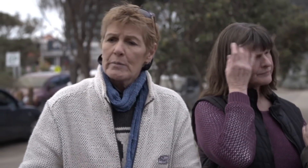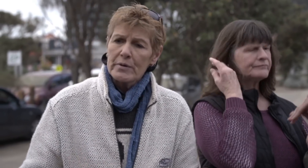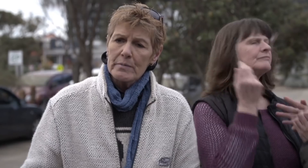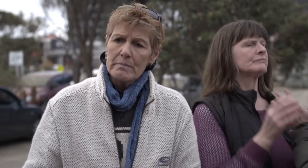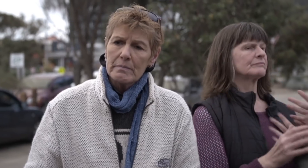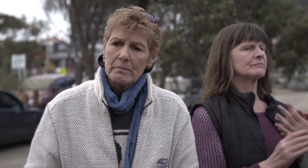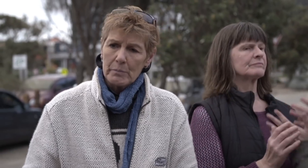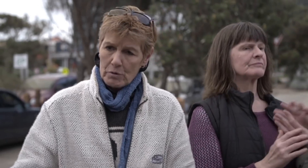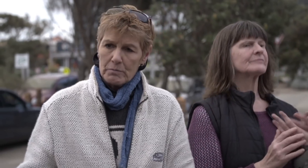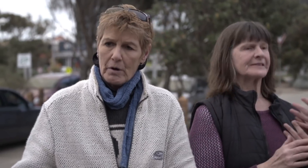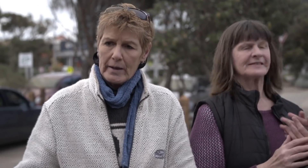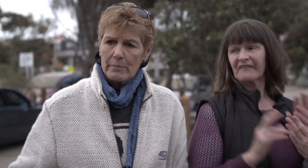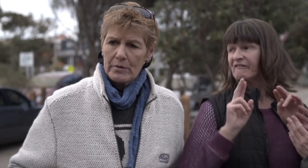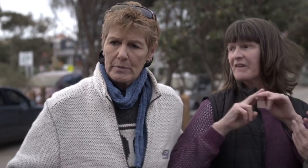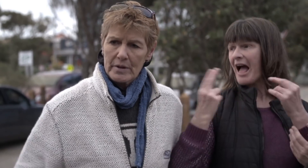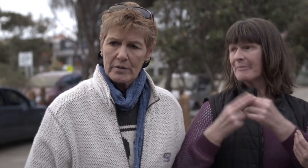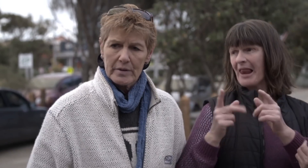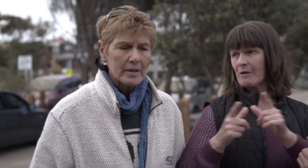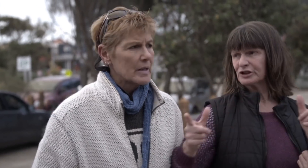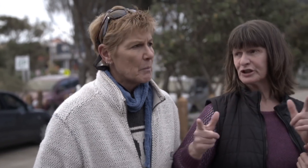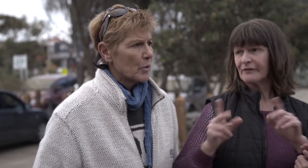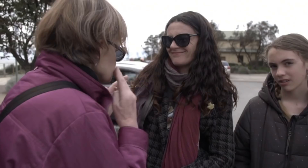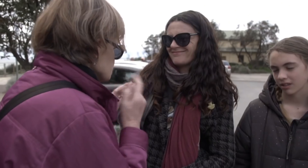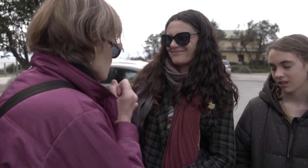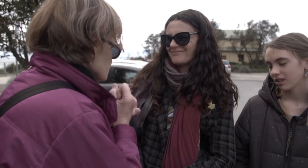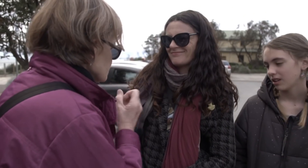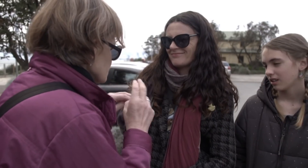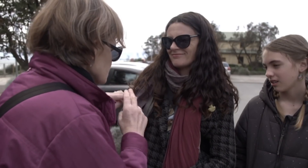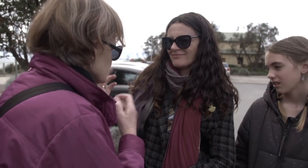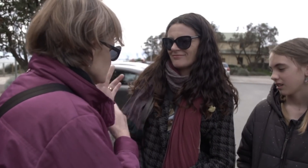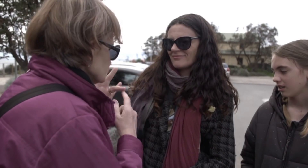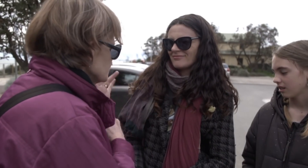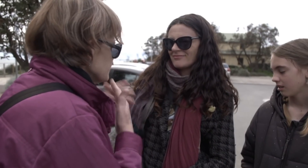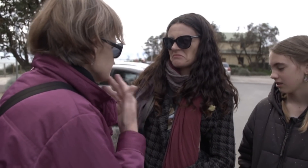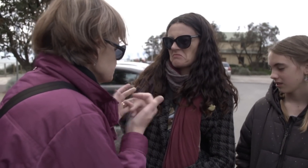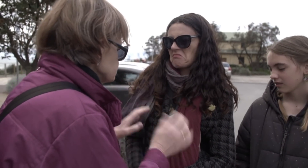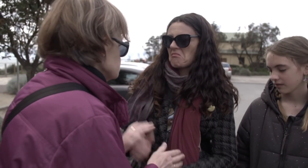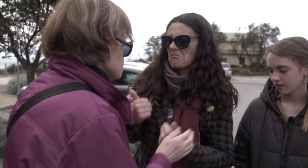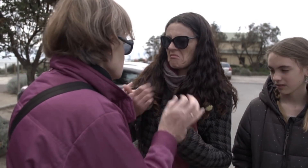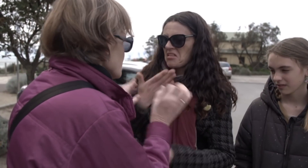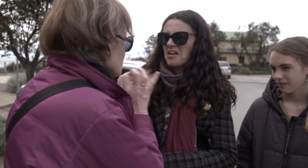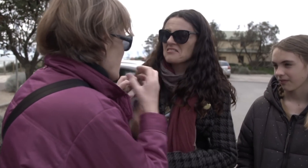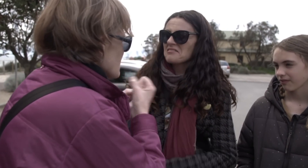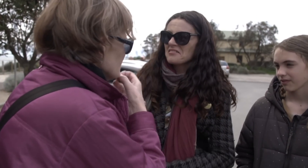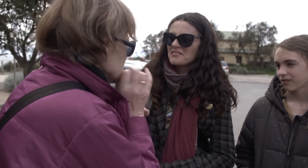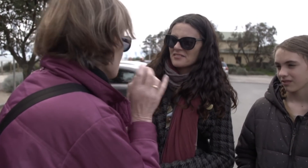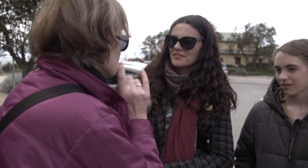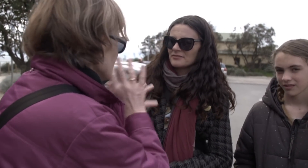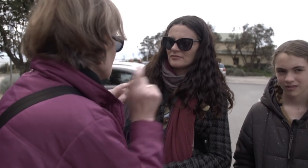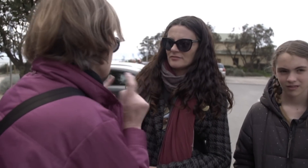with them when we were growing up with them and things like that, more so than a lot of fluent sign language. We've got our own family language,